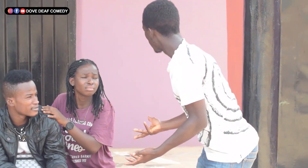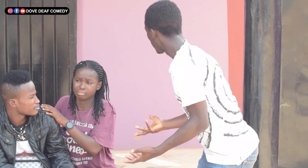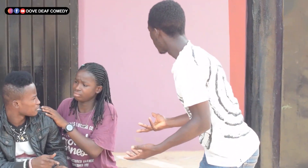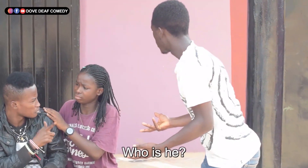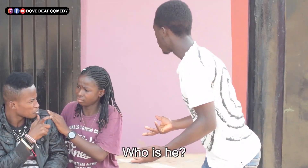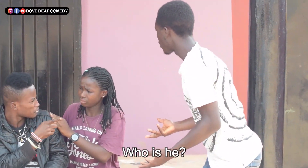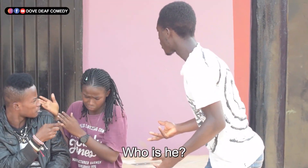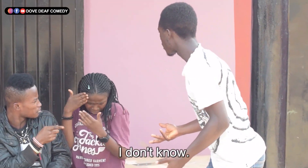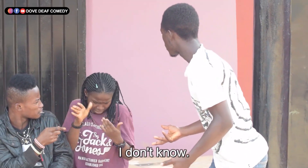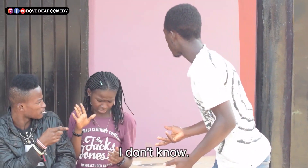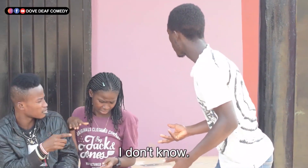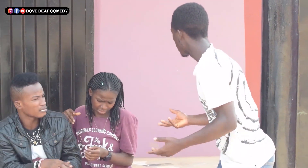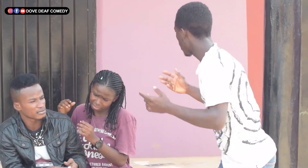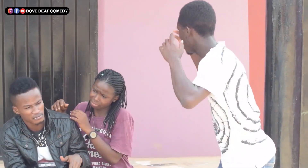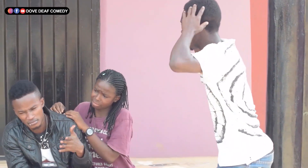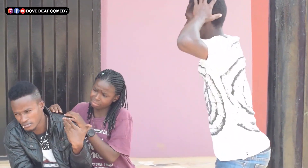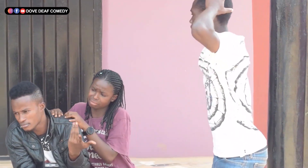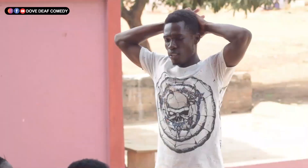Who is he? I don't know him.